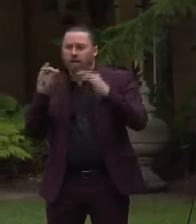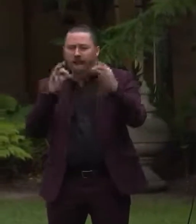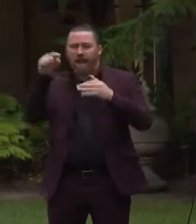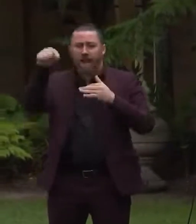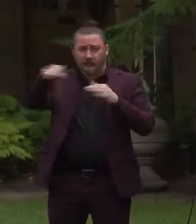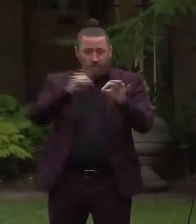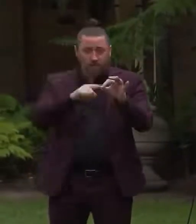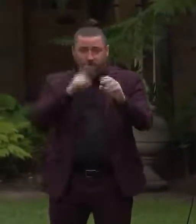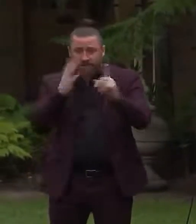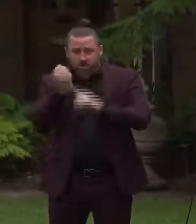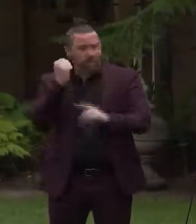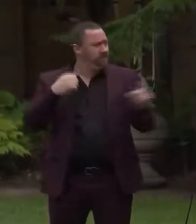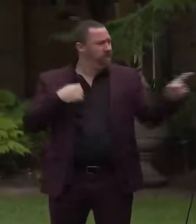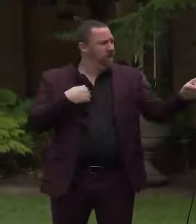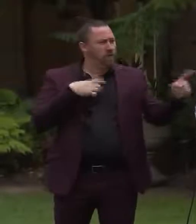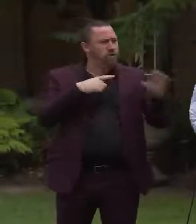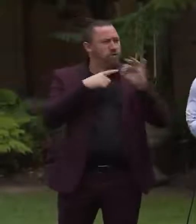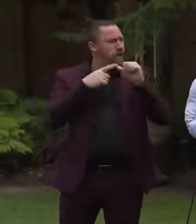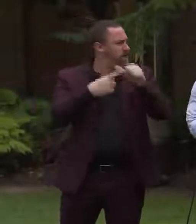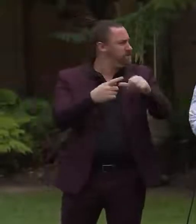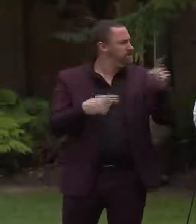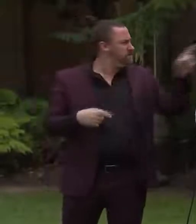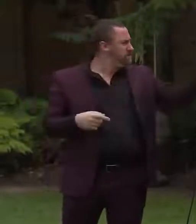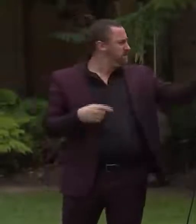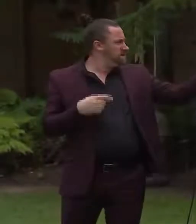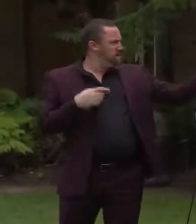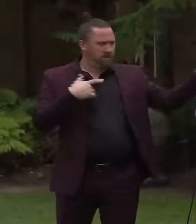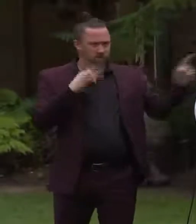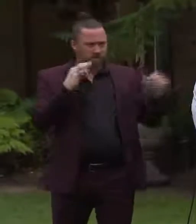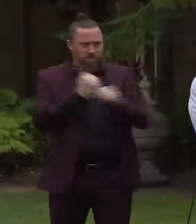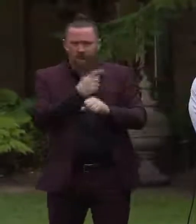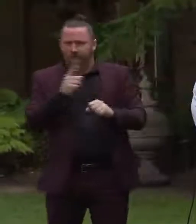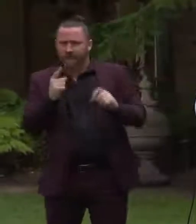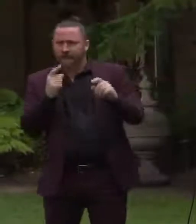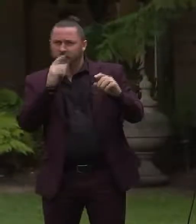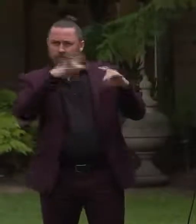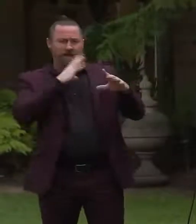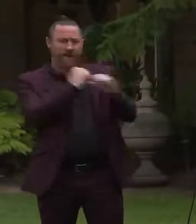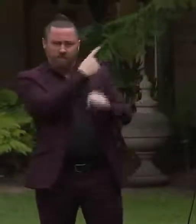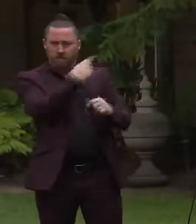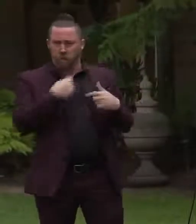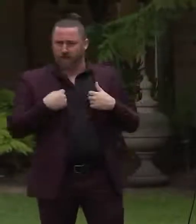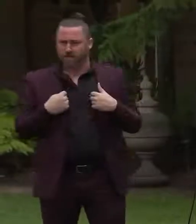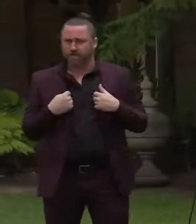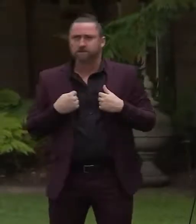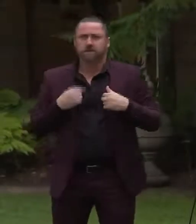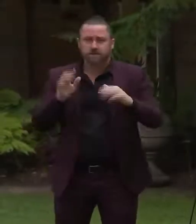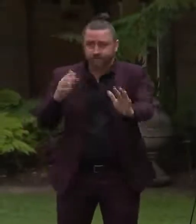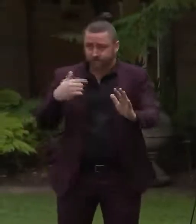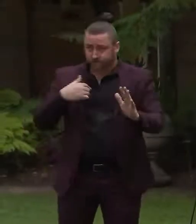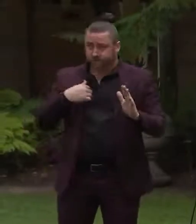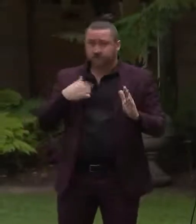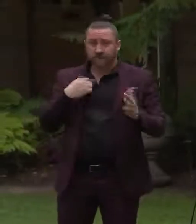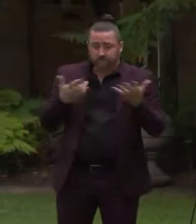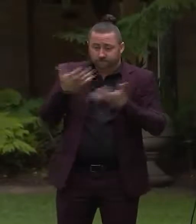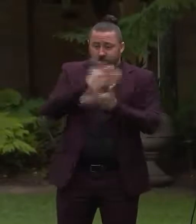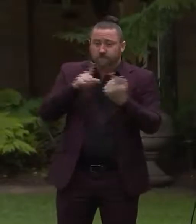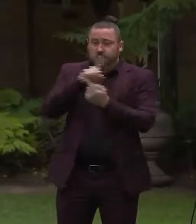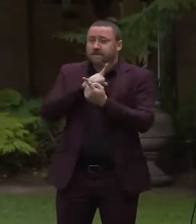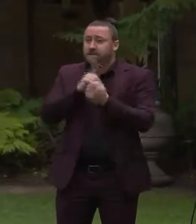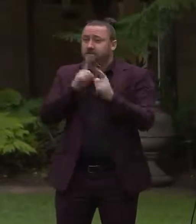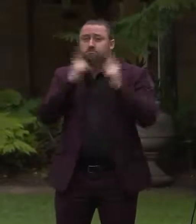Could I just please answer that question? That was very sensible. I meet with my colleagues,